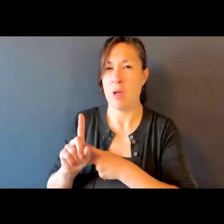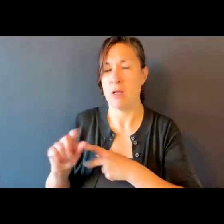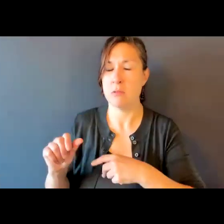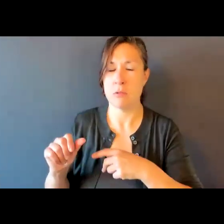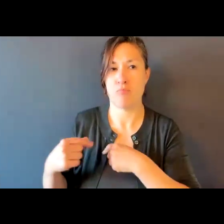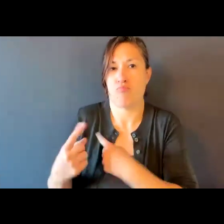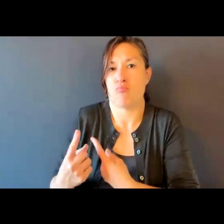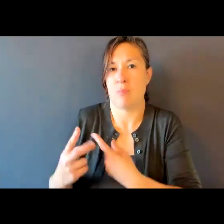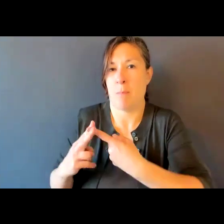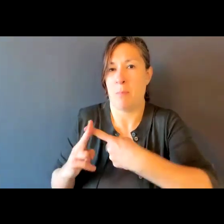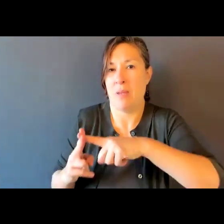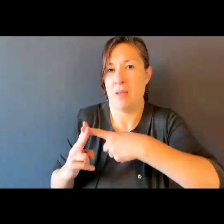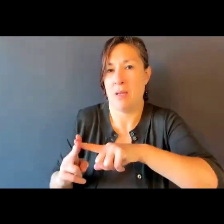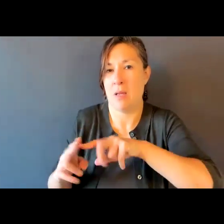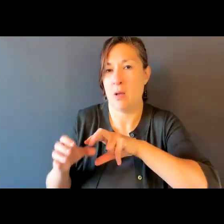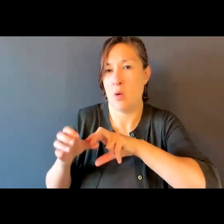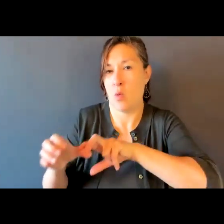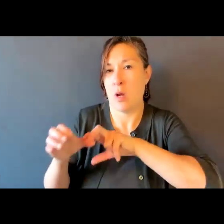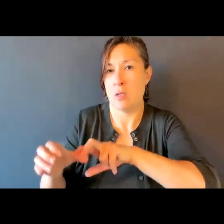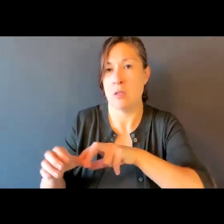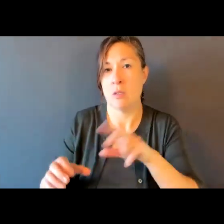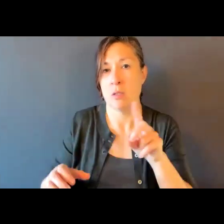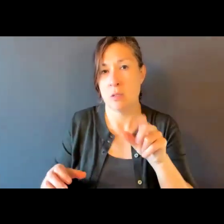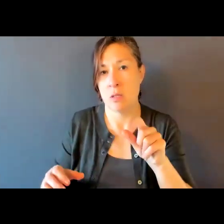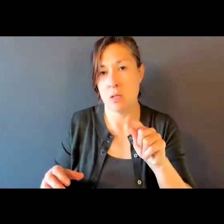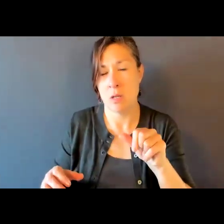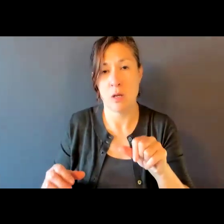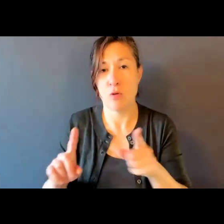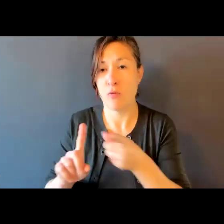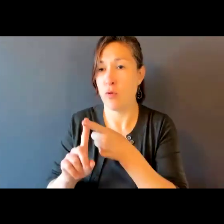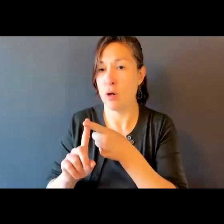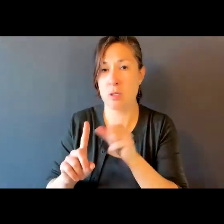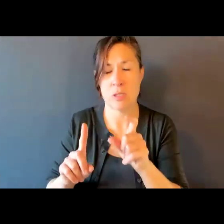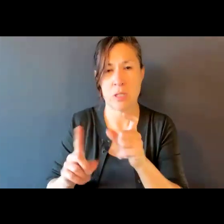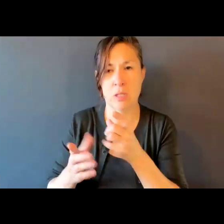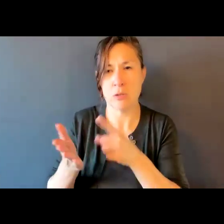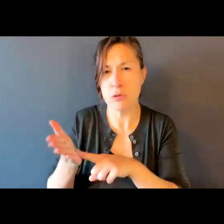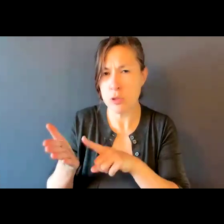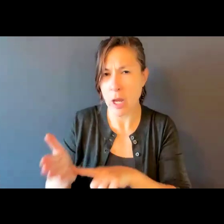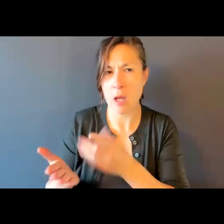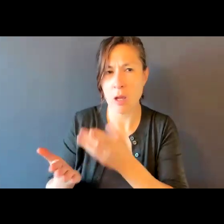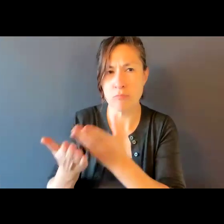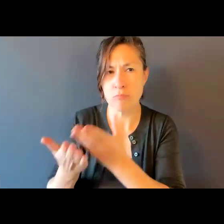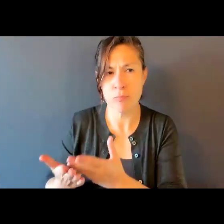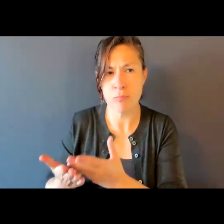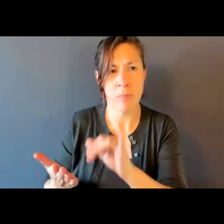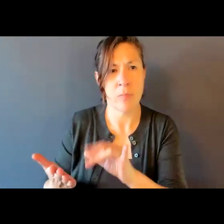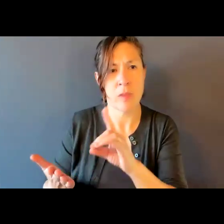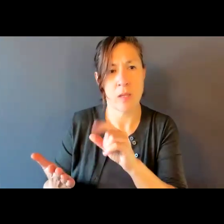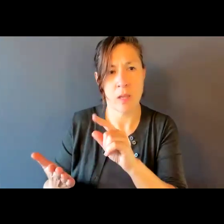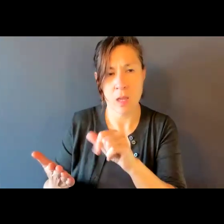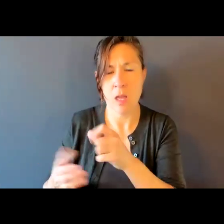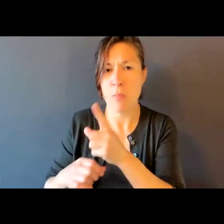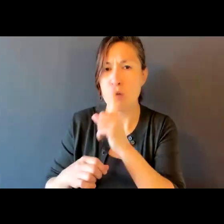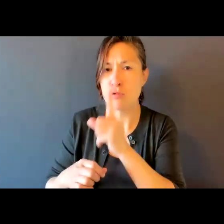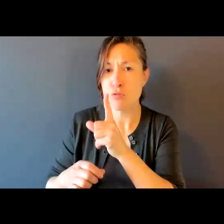and we really need to, one, validate that data and make sure that we're really confident that it is correct and